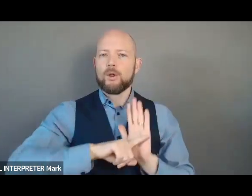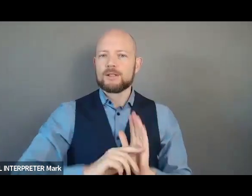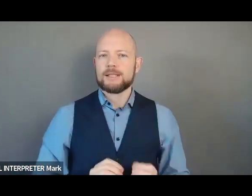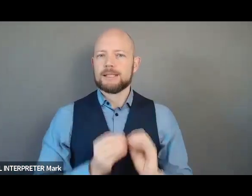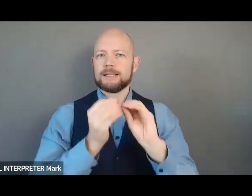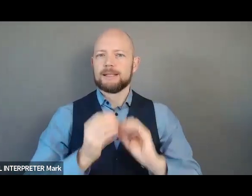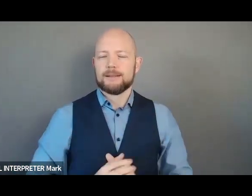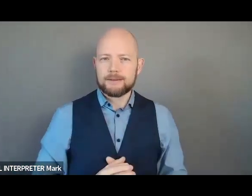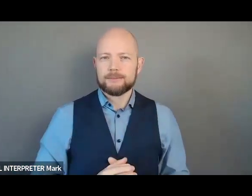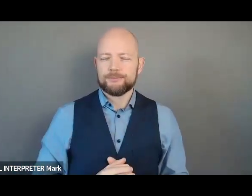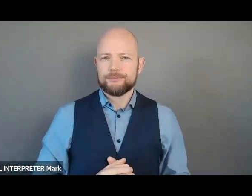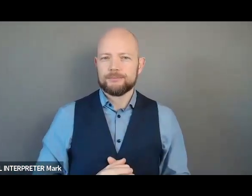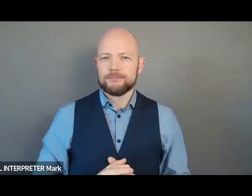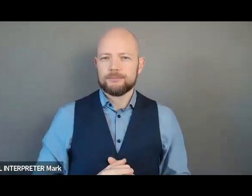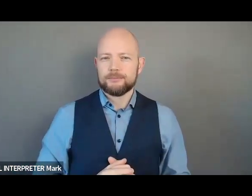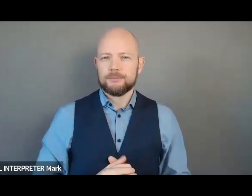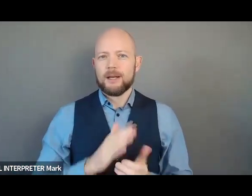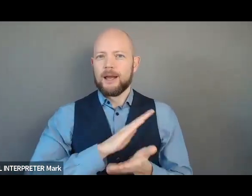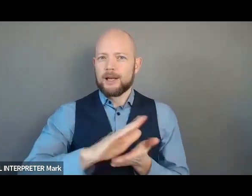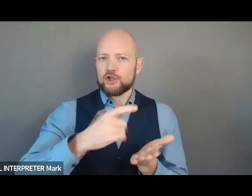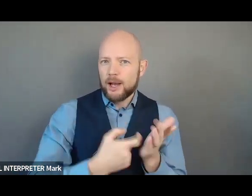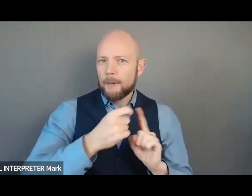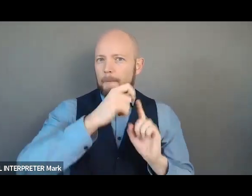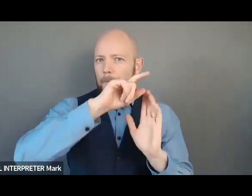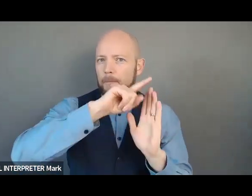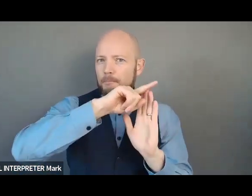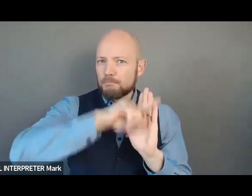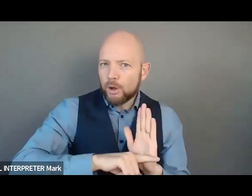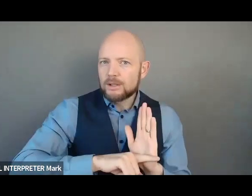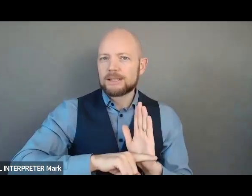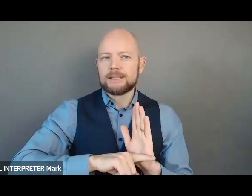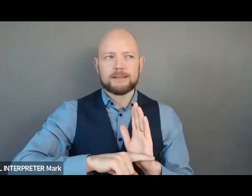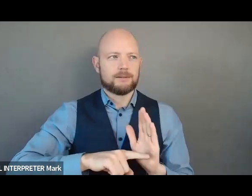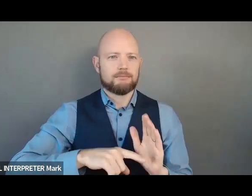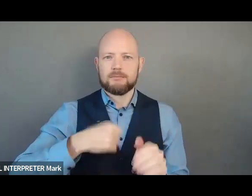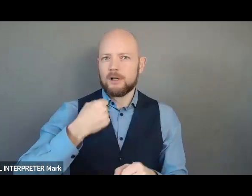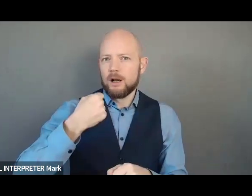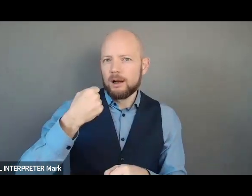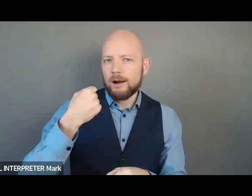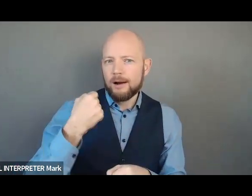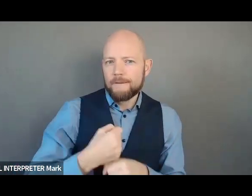at the HR policies in different institutions, the government, and